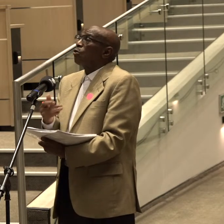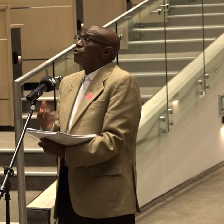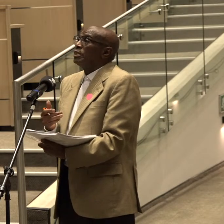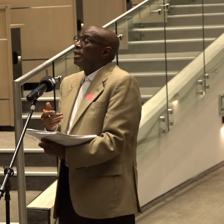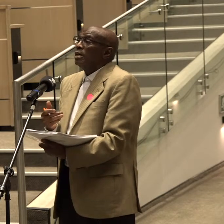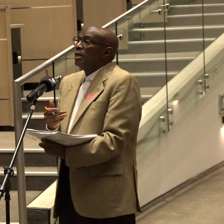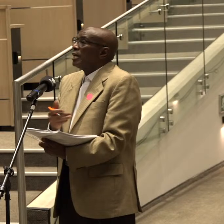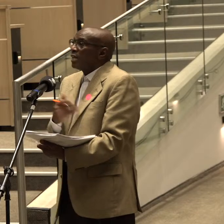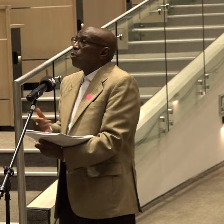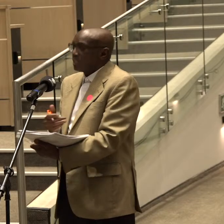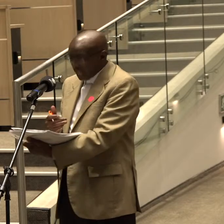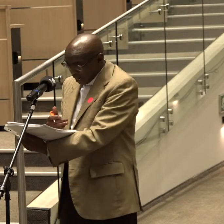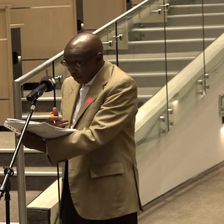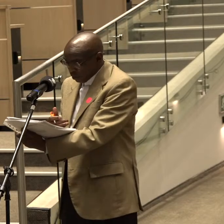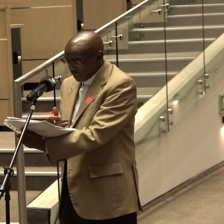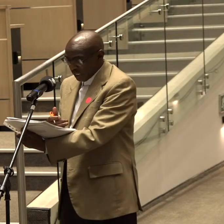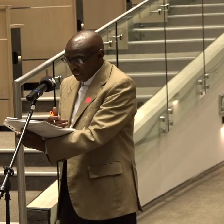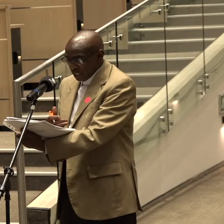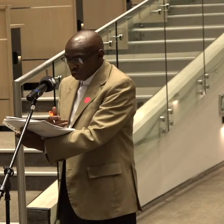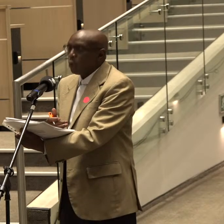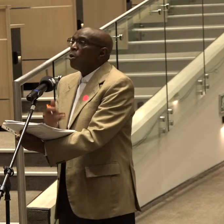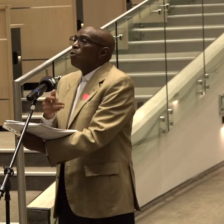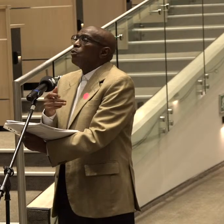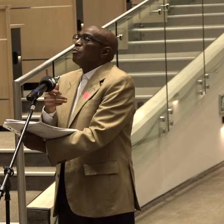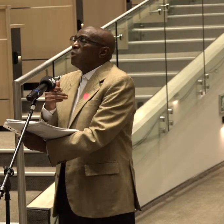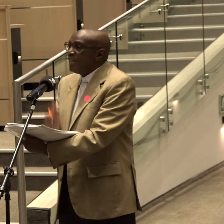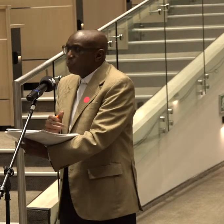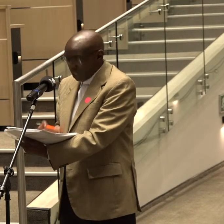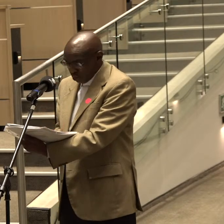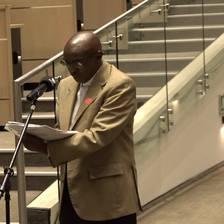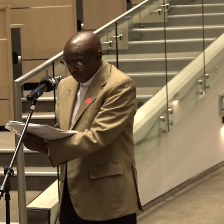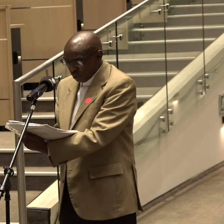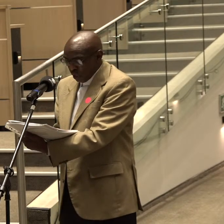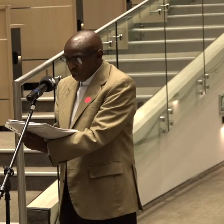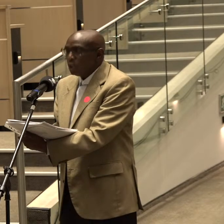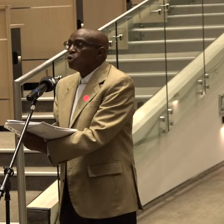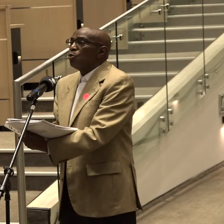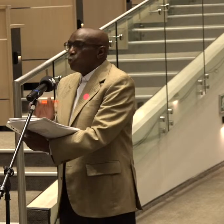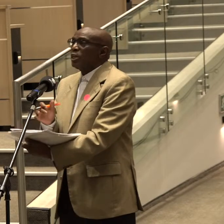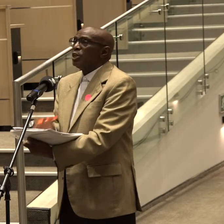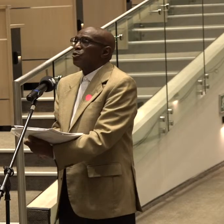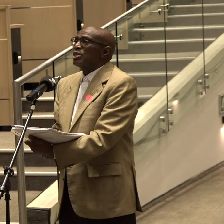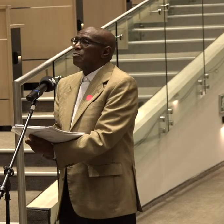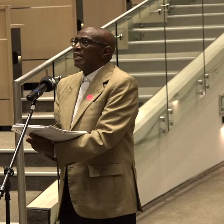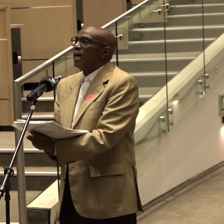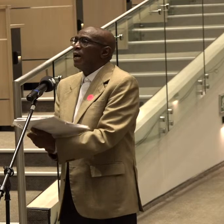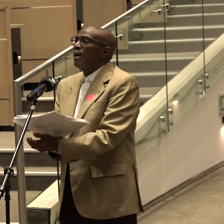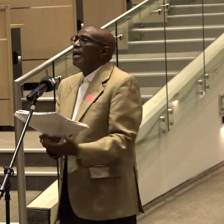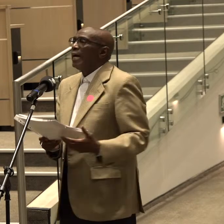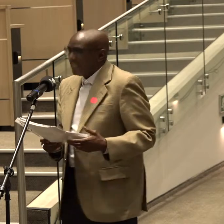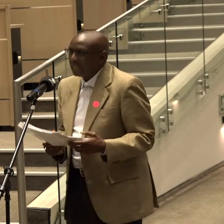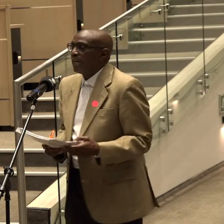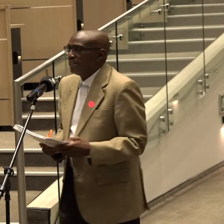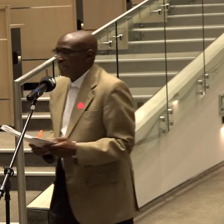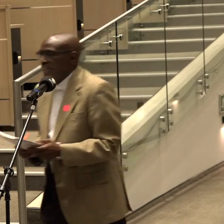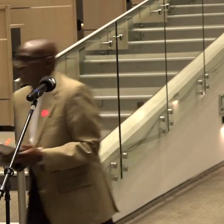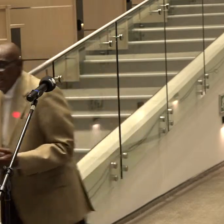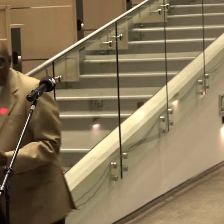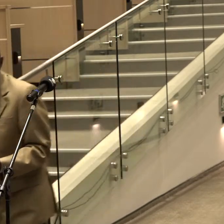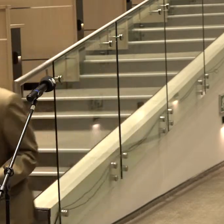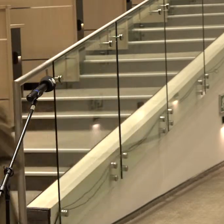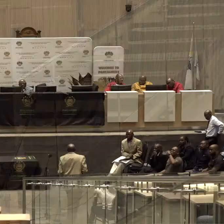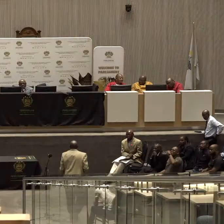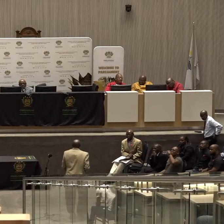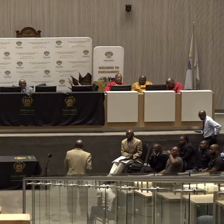something out of it nothing was done about it so we plead with you people to look into this matter and take a